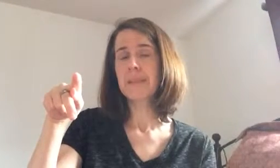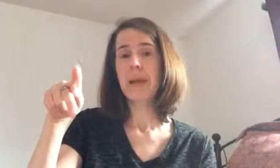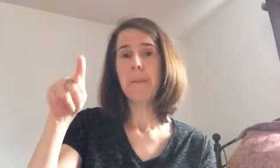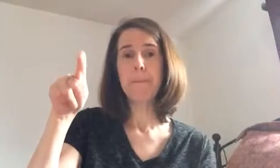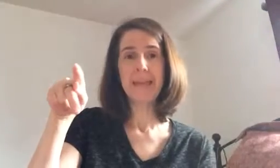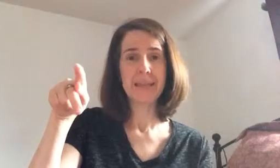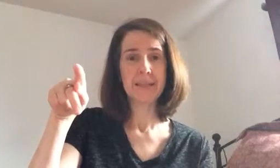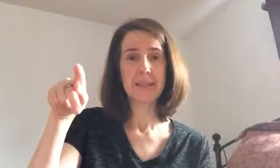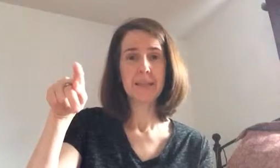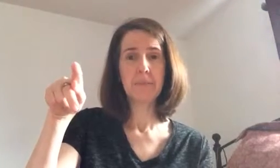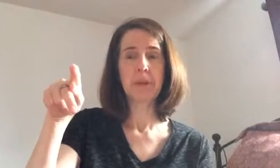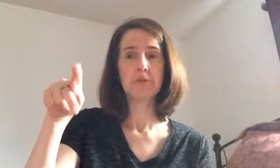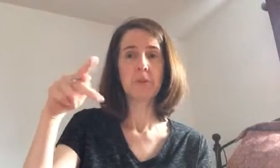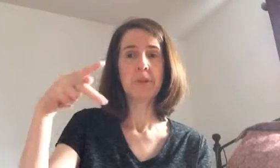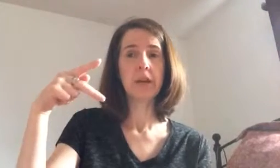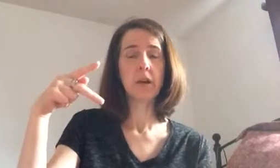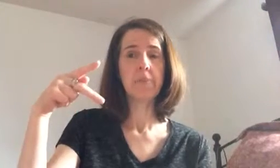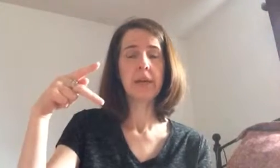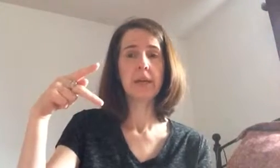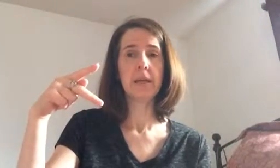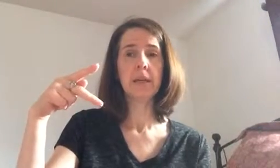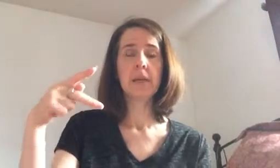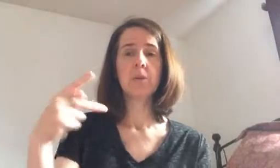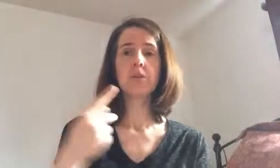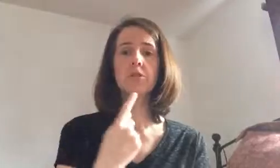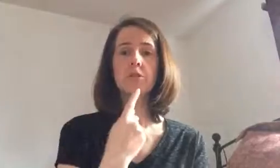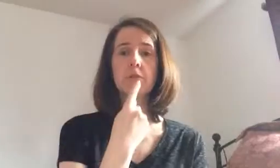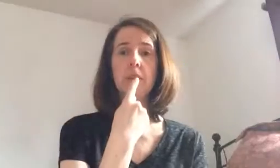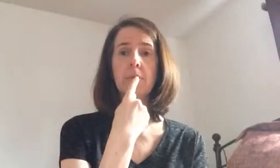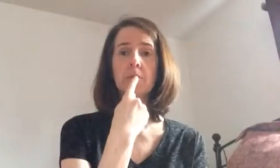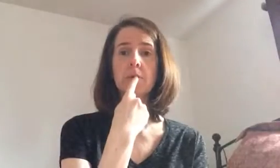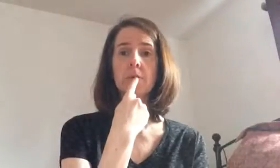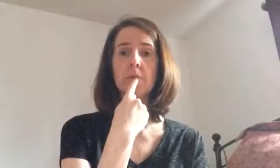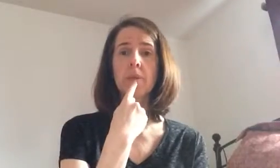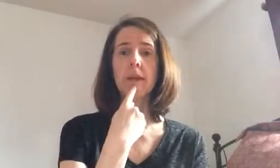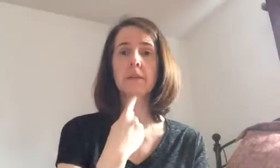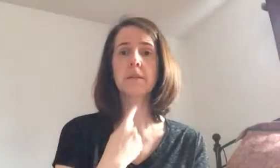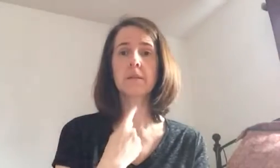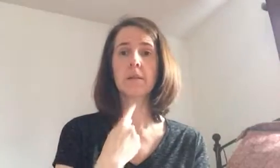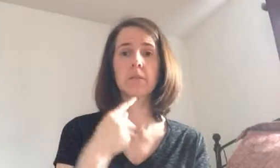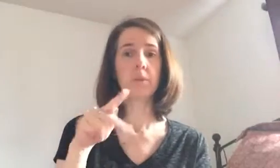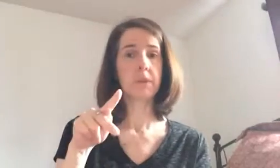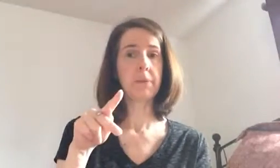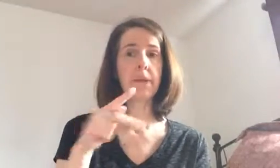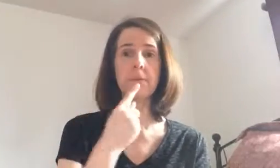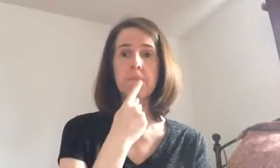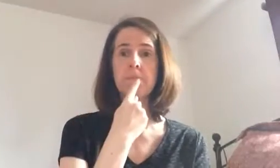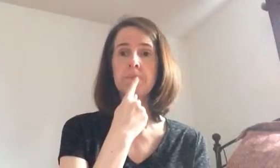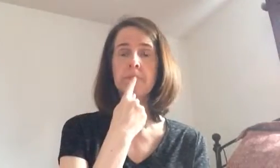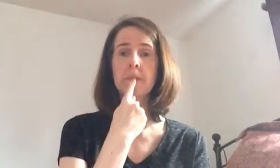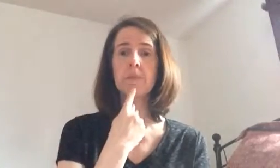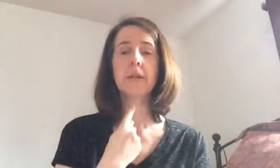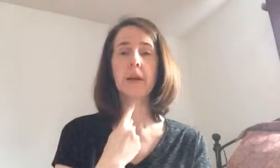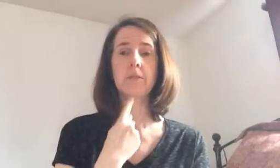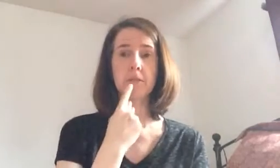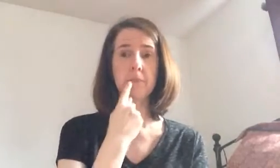Yeah, pink. So we take our P, and we just do the same as we did with red, only with the P, because your lips